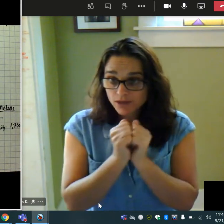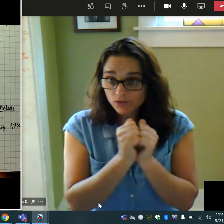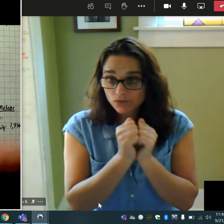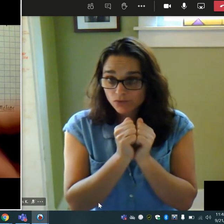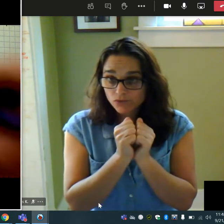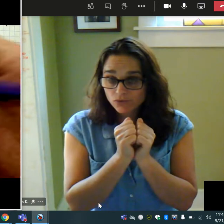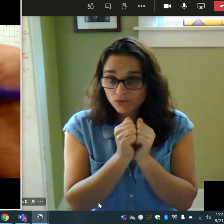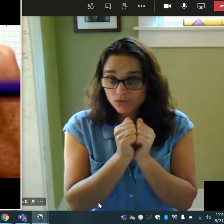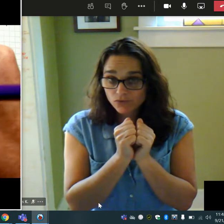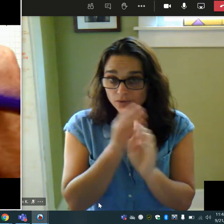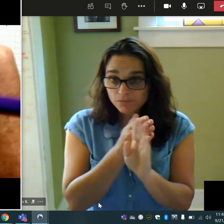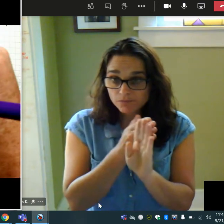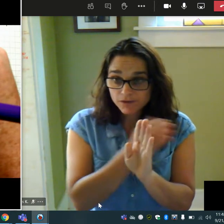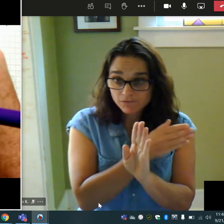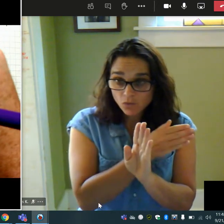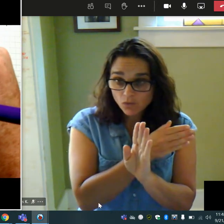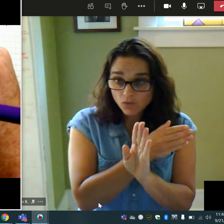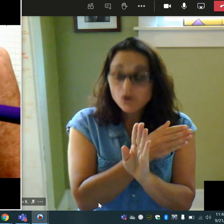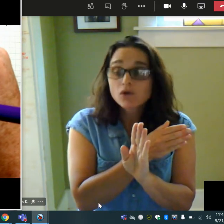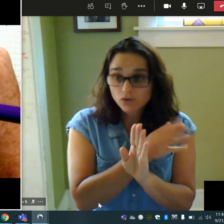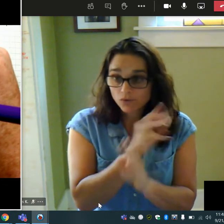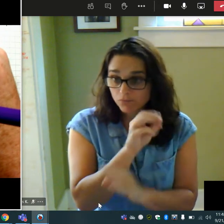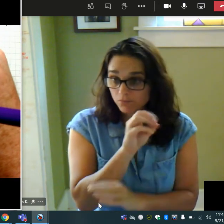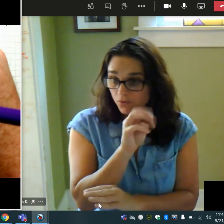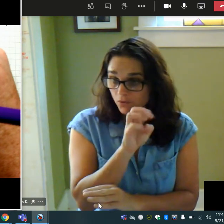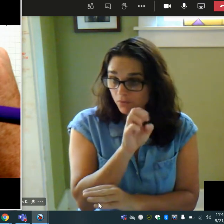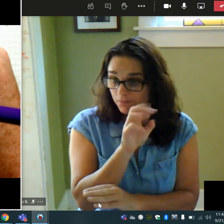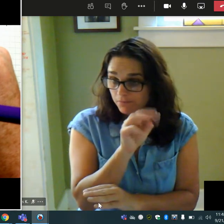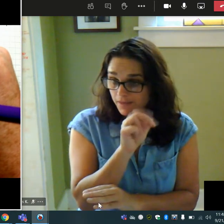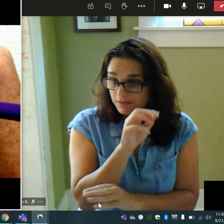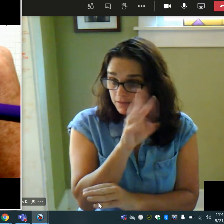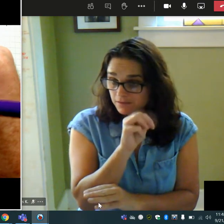before, we would have a momentum, a total momentum